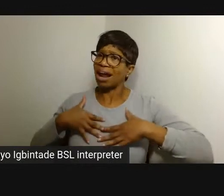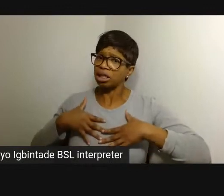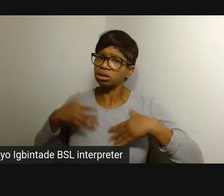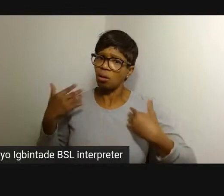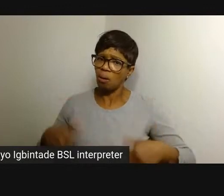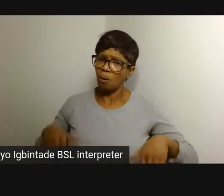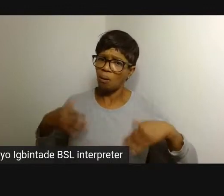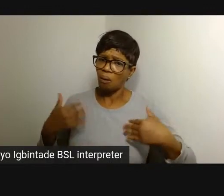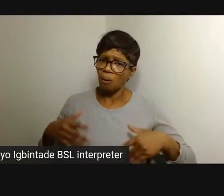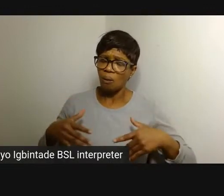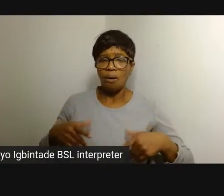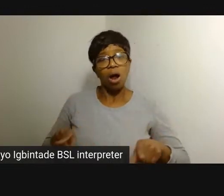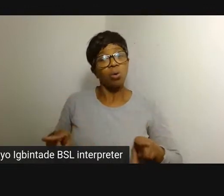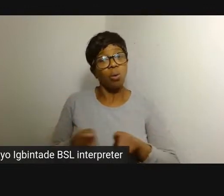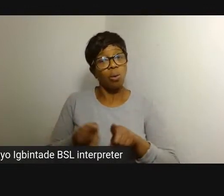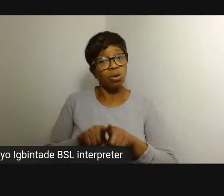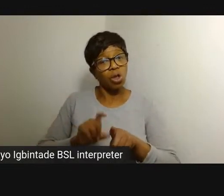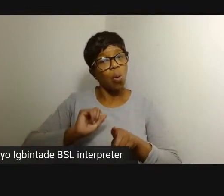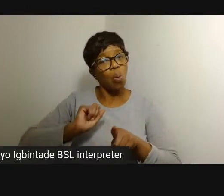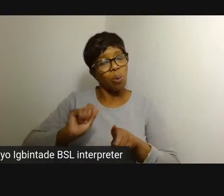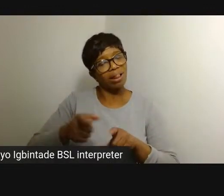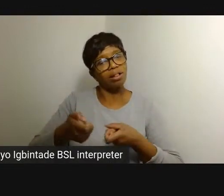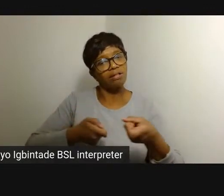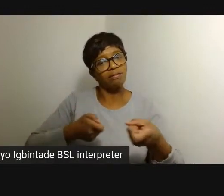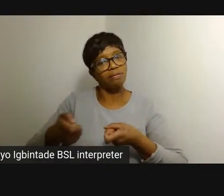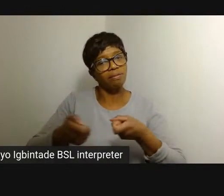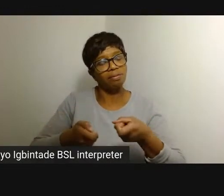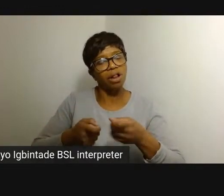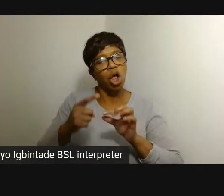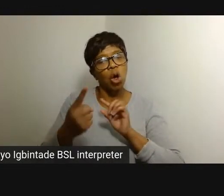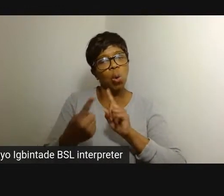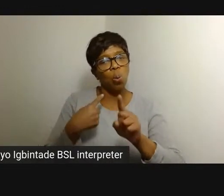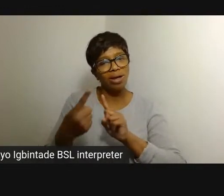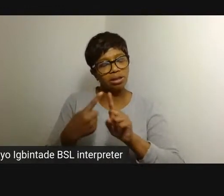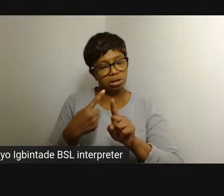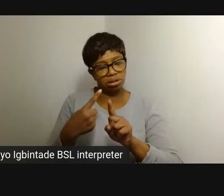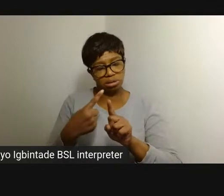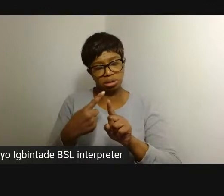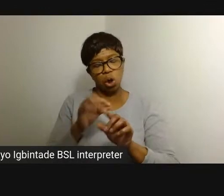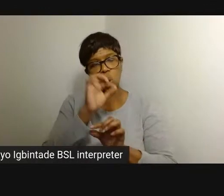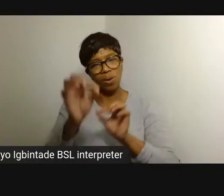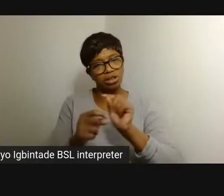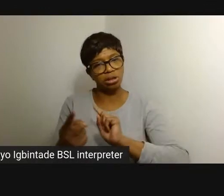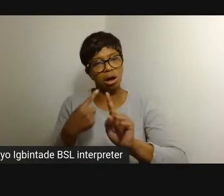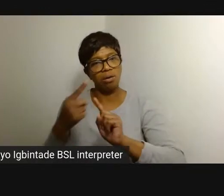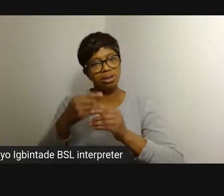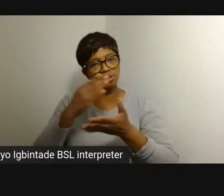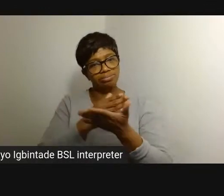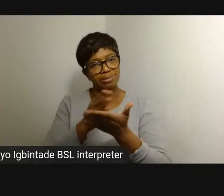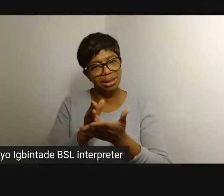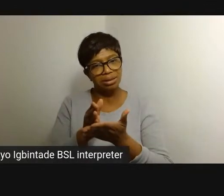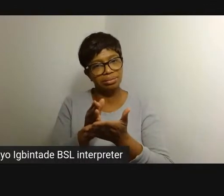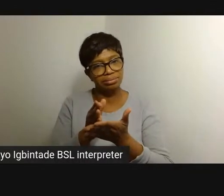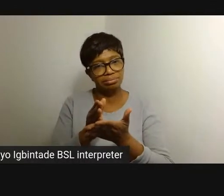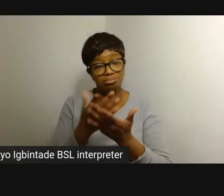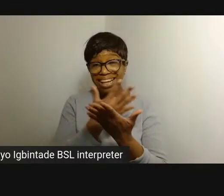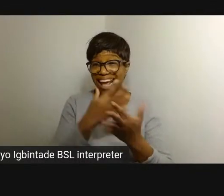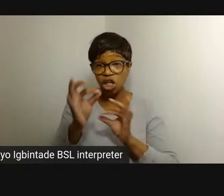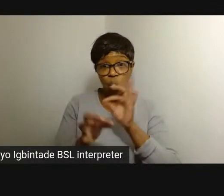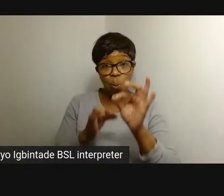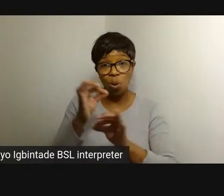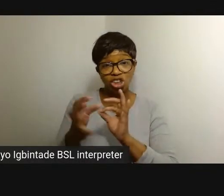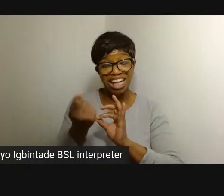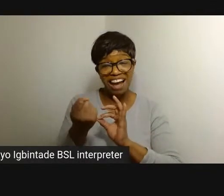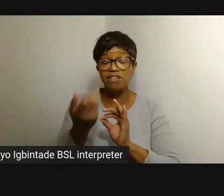later to facilitate the question and answer segment of tonight's proceedings. Please send your questions into